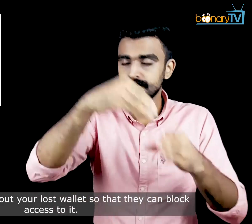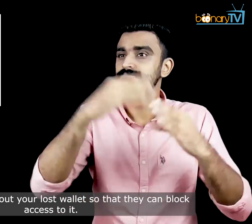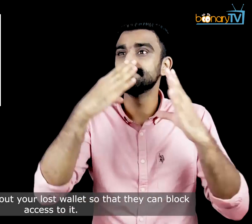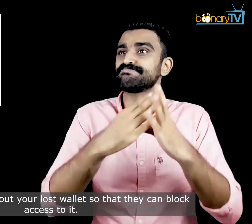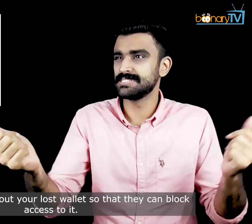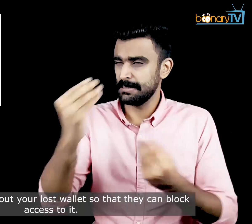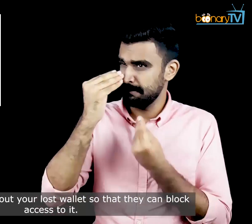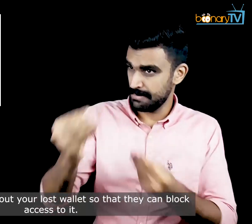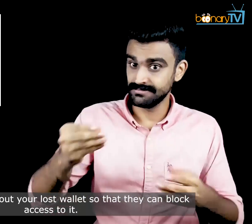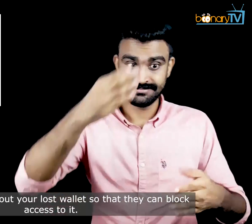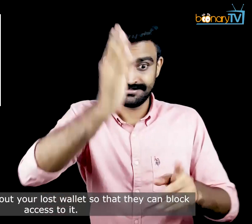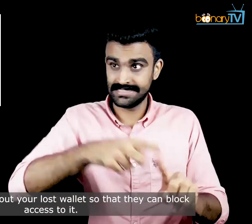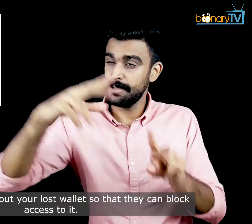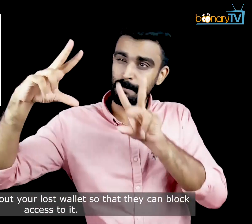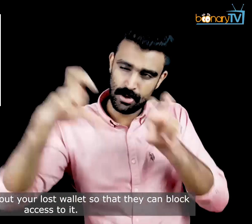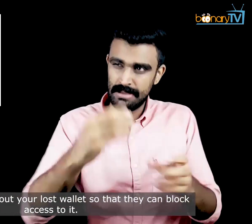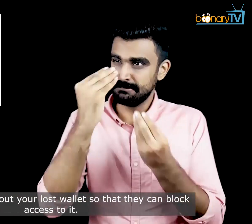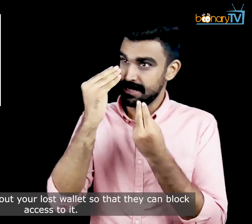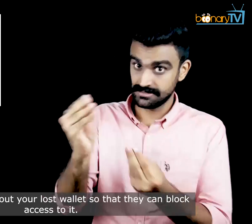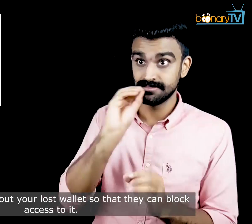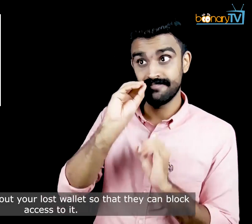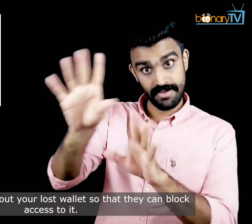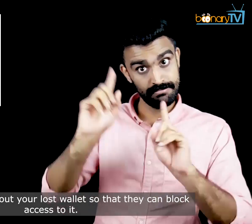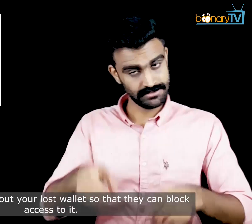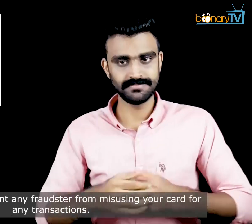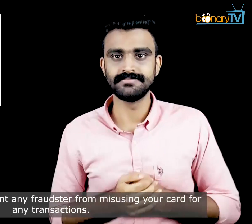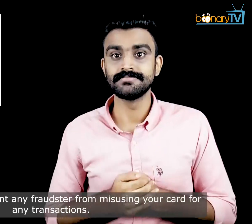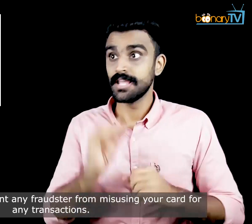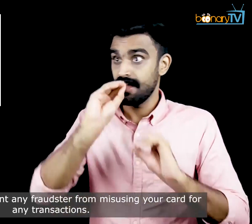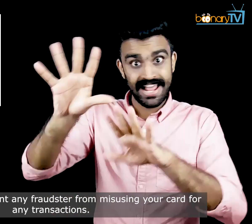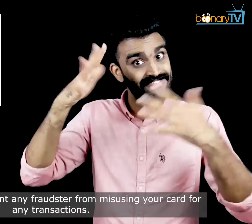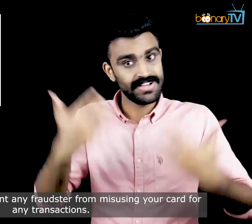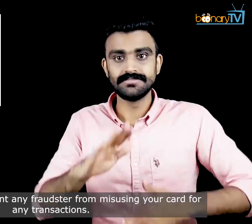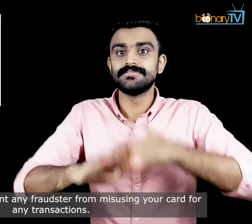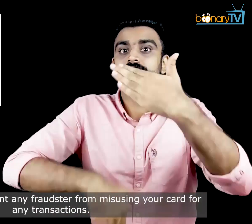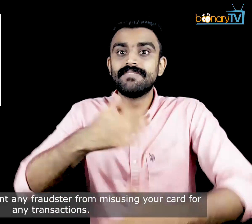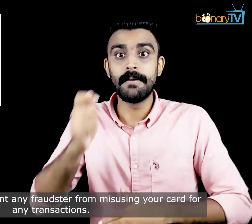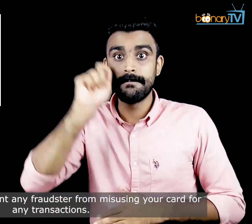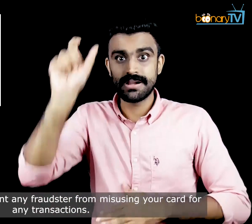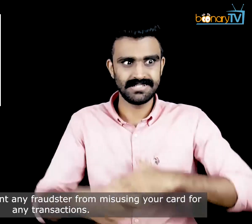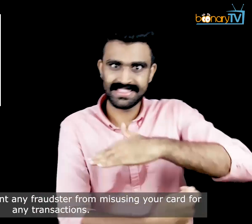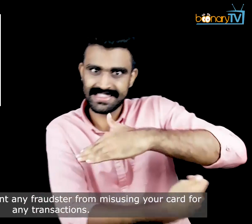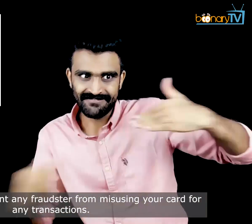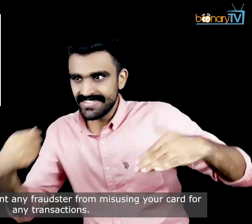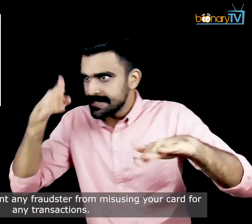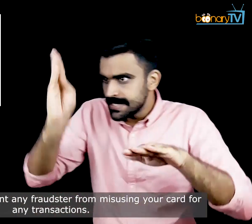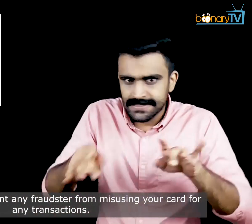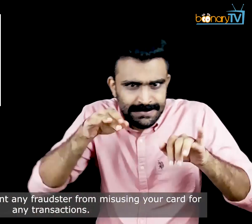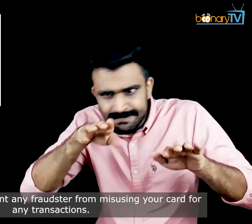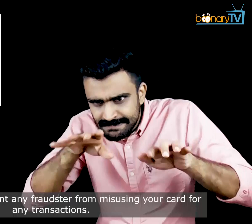lost wallet, so that they can block access to it. This will in turn prevent any fraudster from misusing